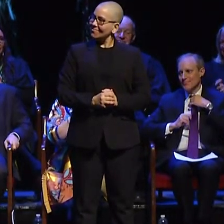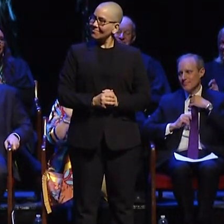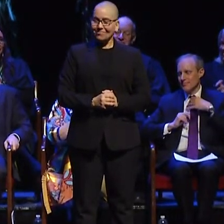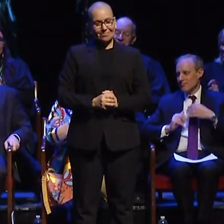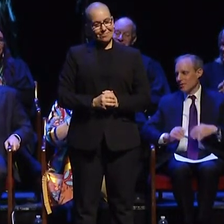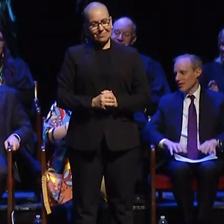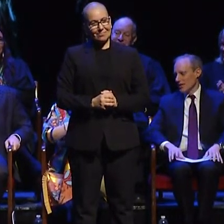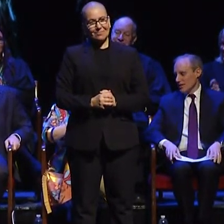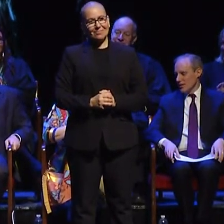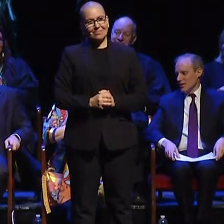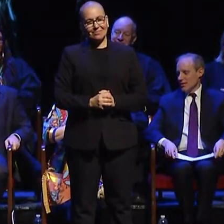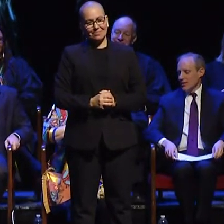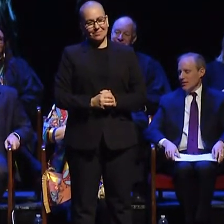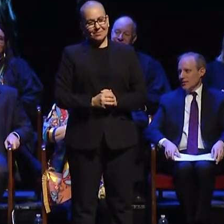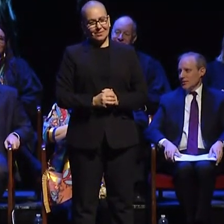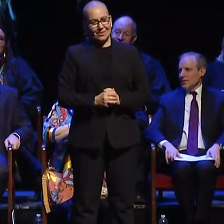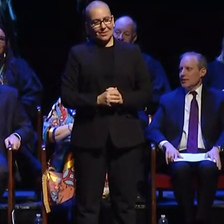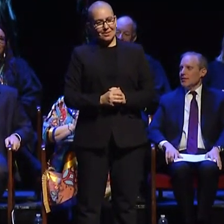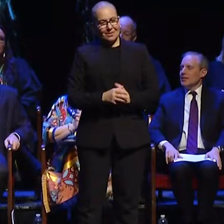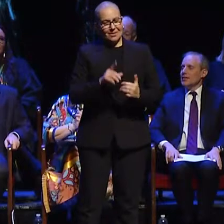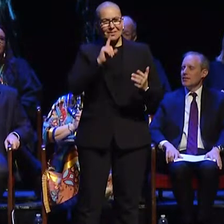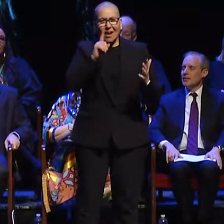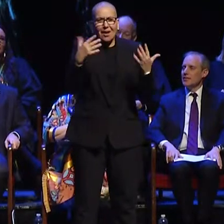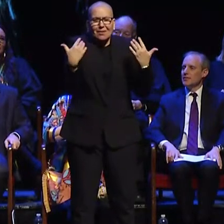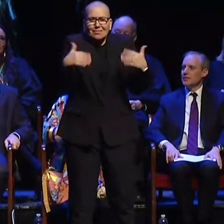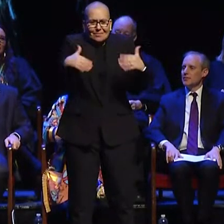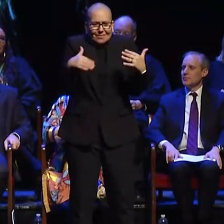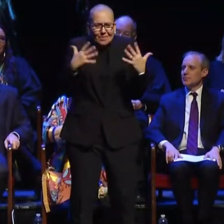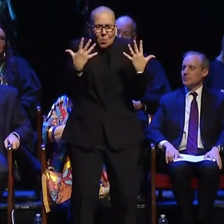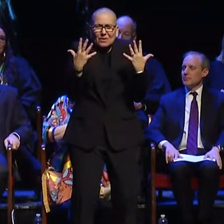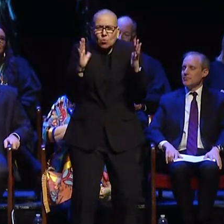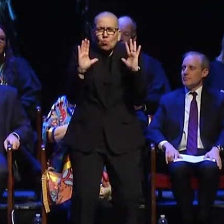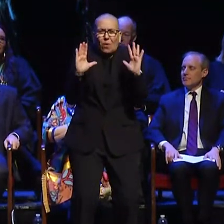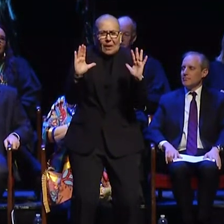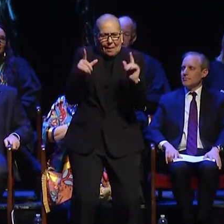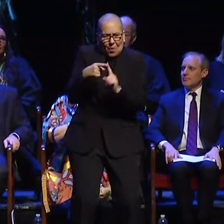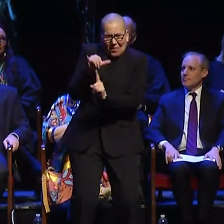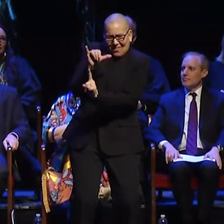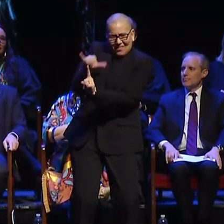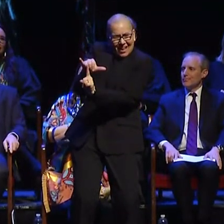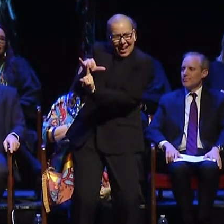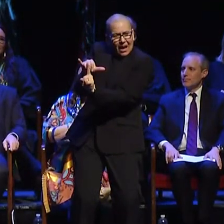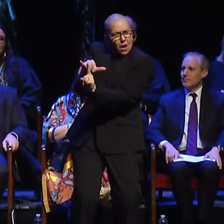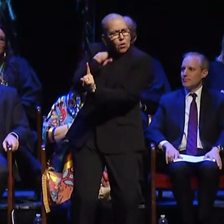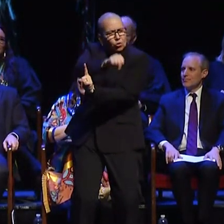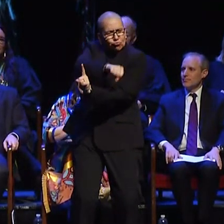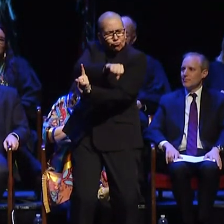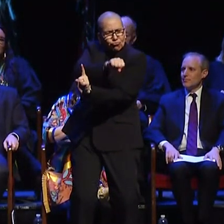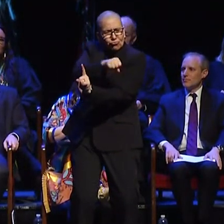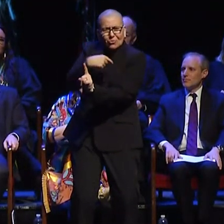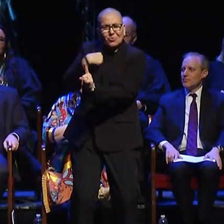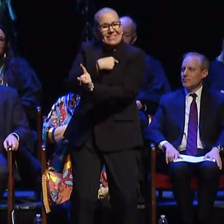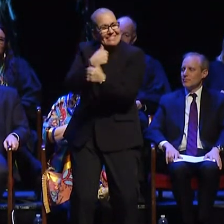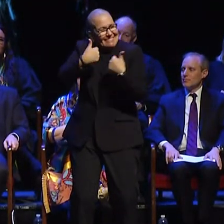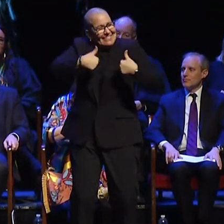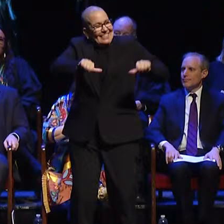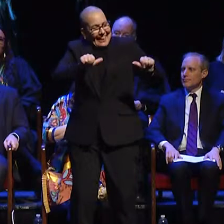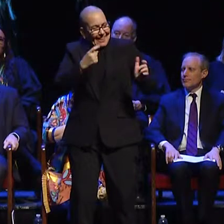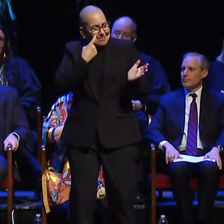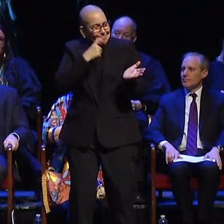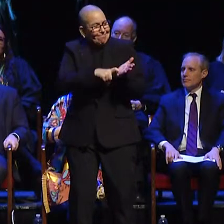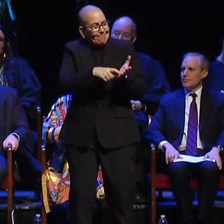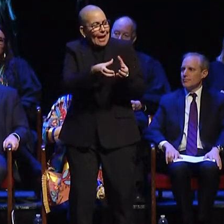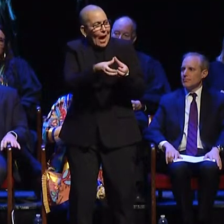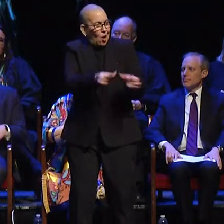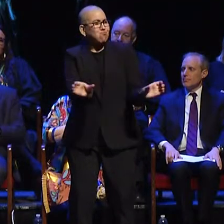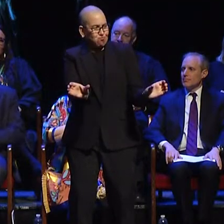And what's wonderful about that is it reminds us that, you know what, we still have division. Things are still close, but it forces us to make